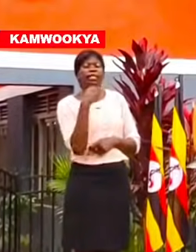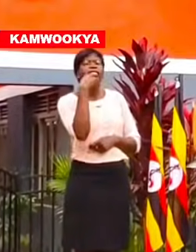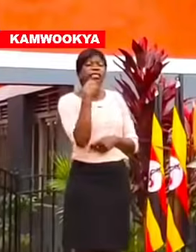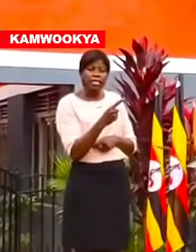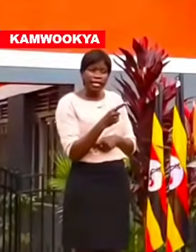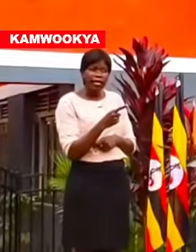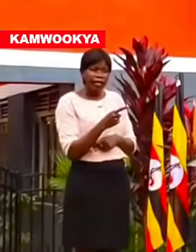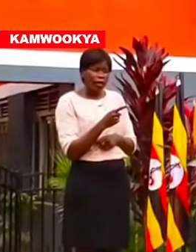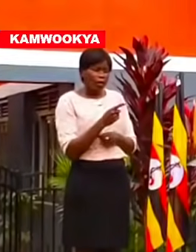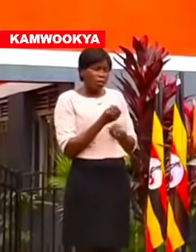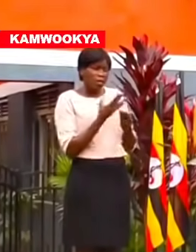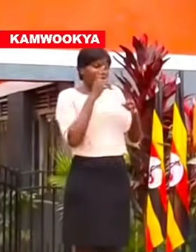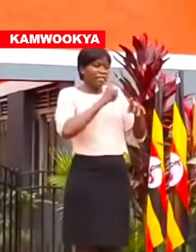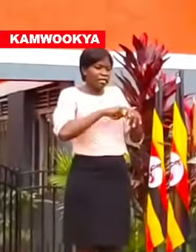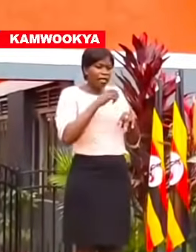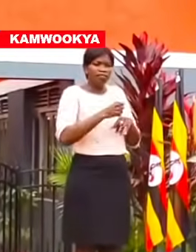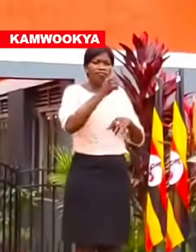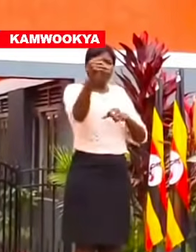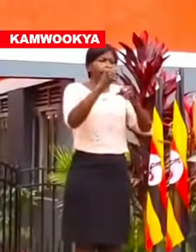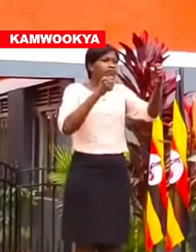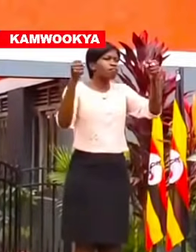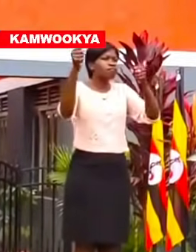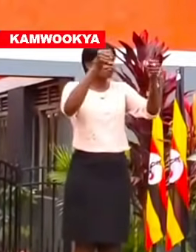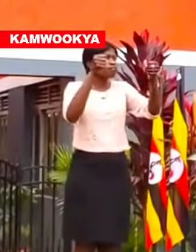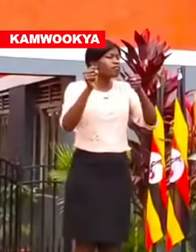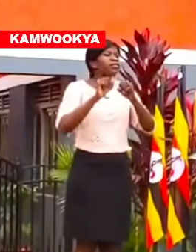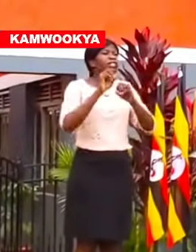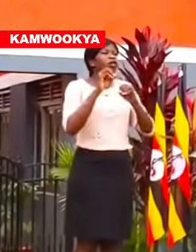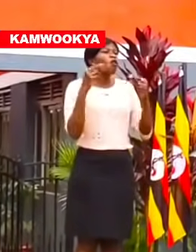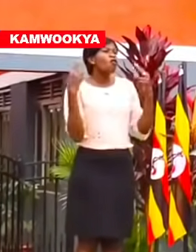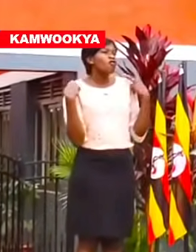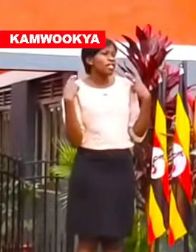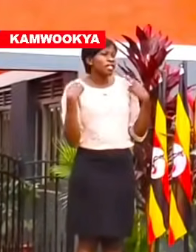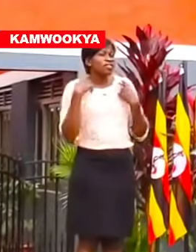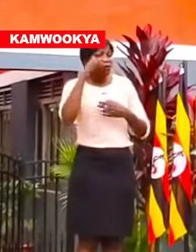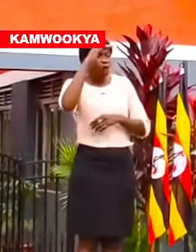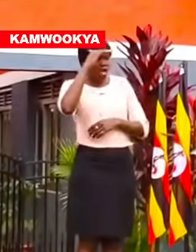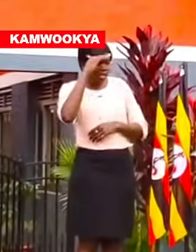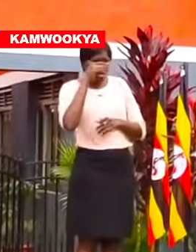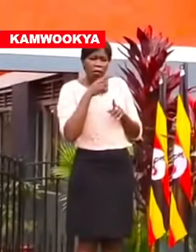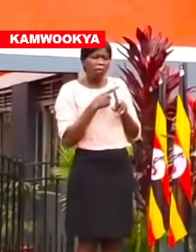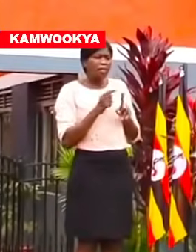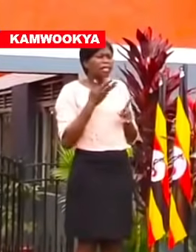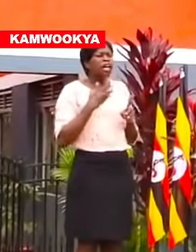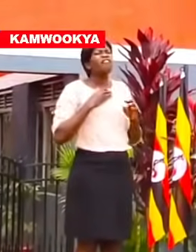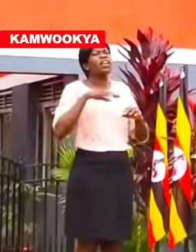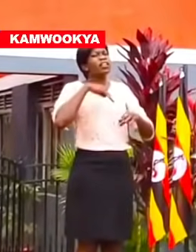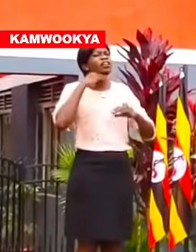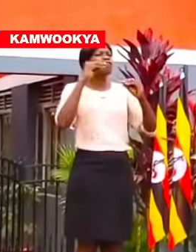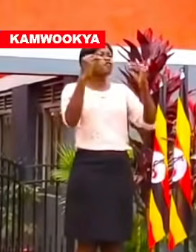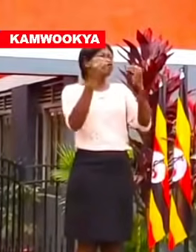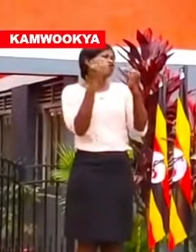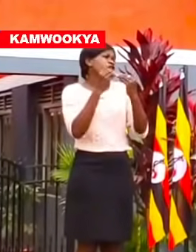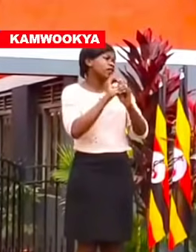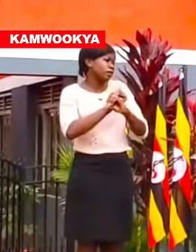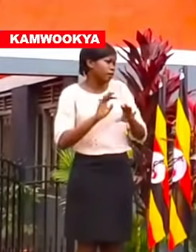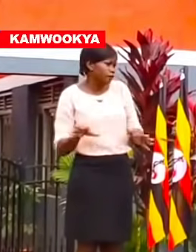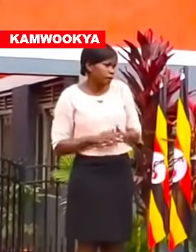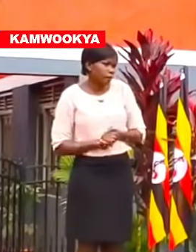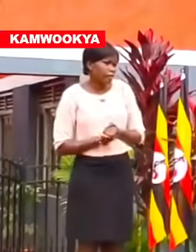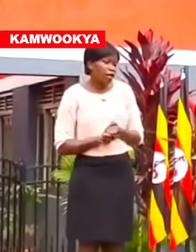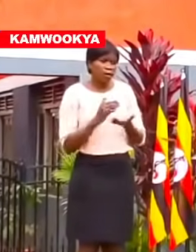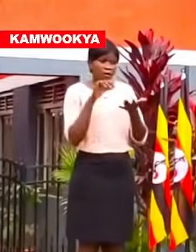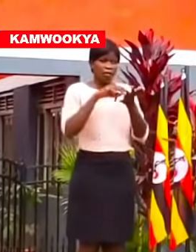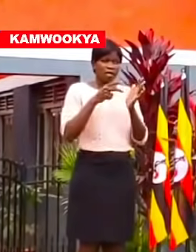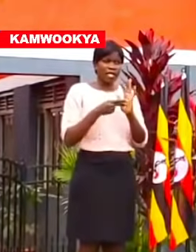Speaking based on, the former Deputy IGP, speaking based on what he was superintending over and what the situation is currently. So it's